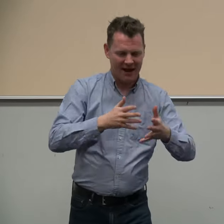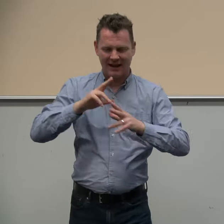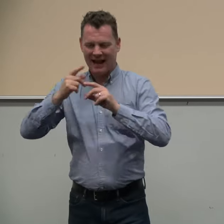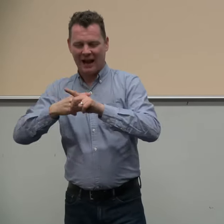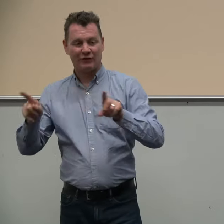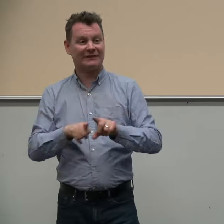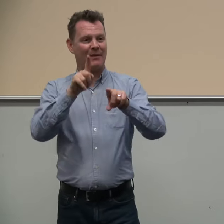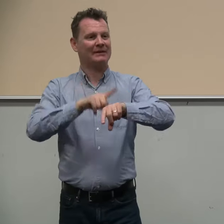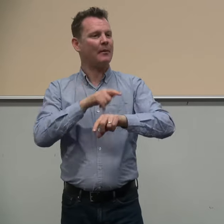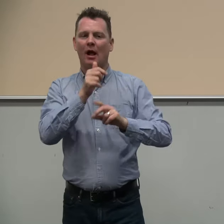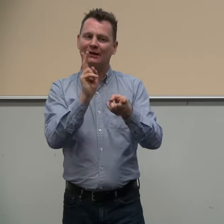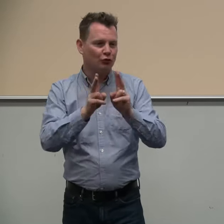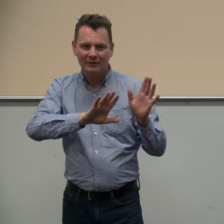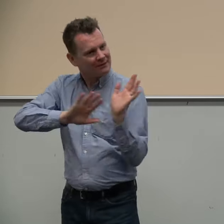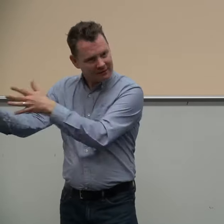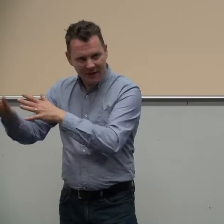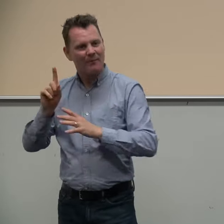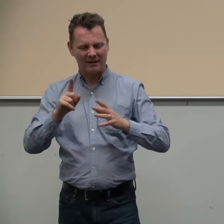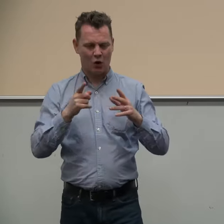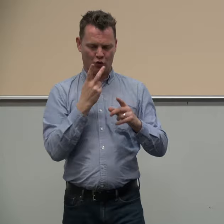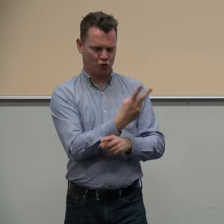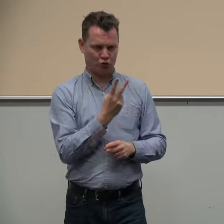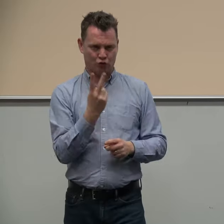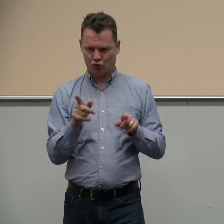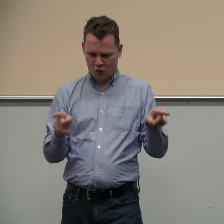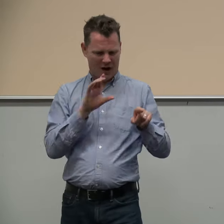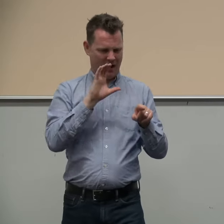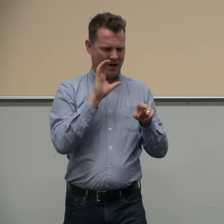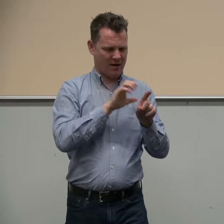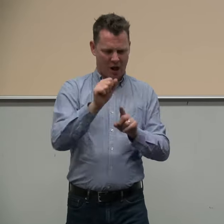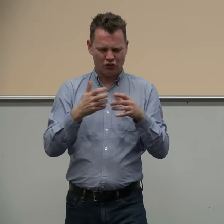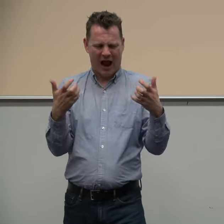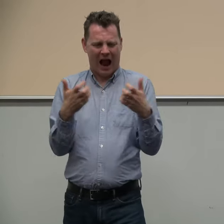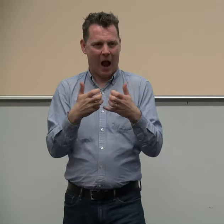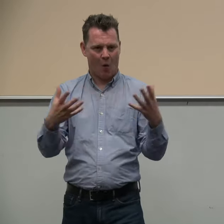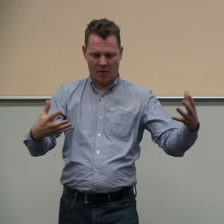about two different cultures and how they are mixed on stage